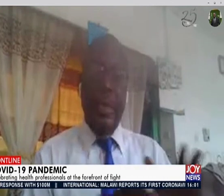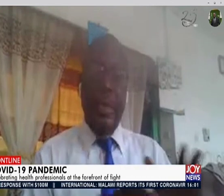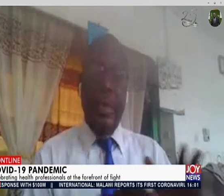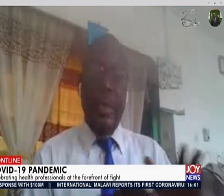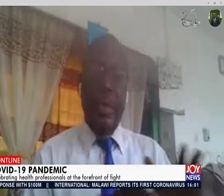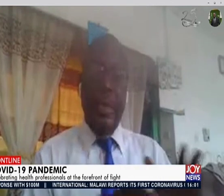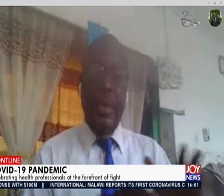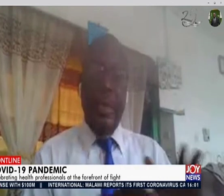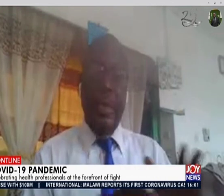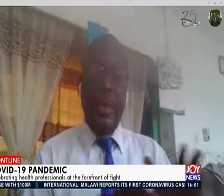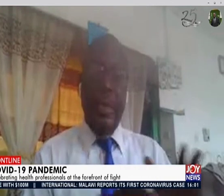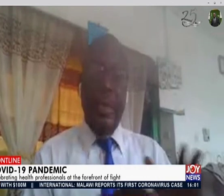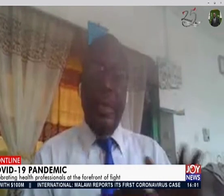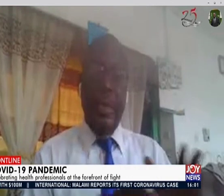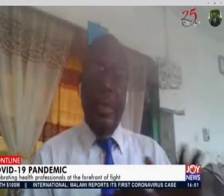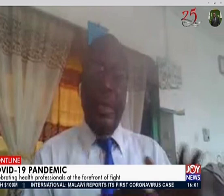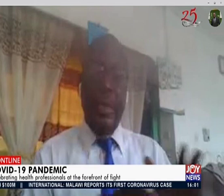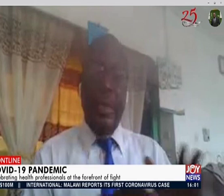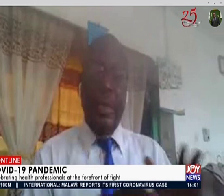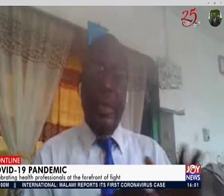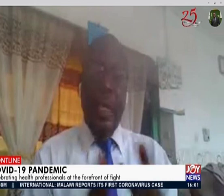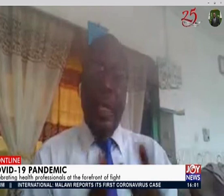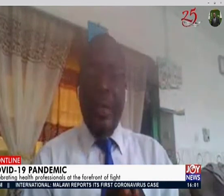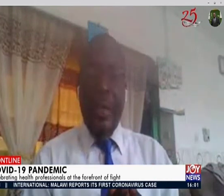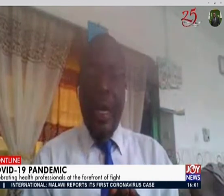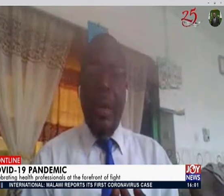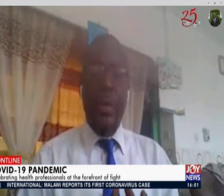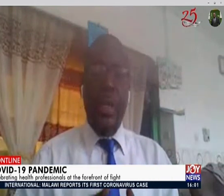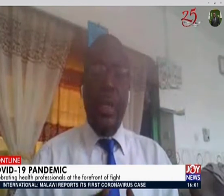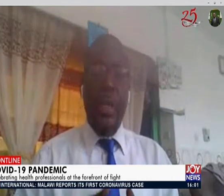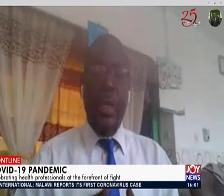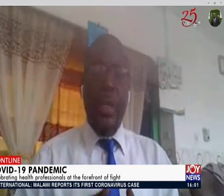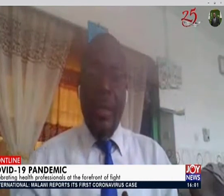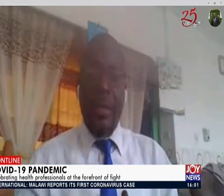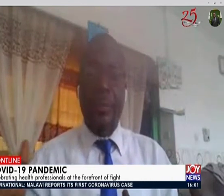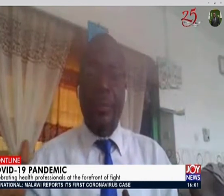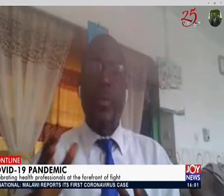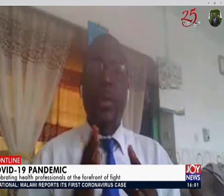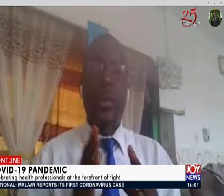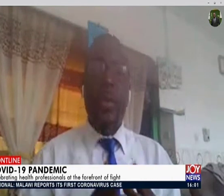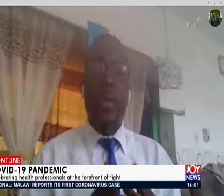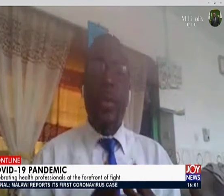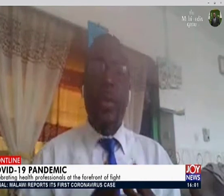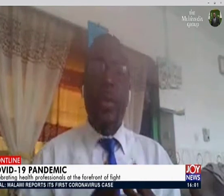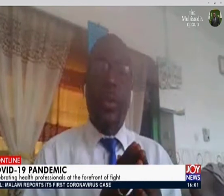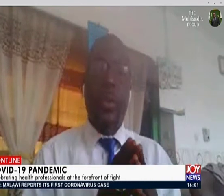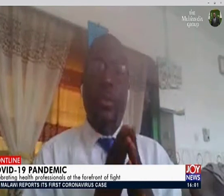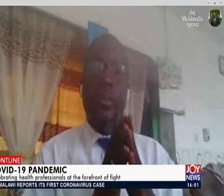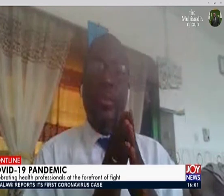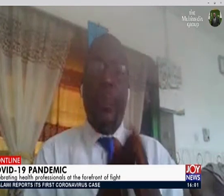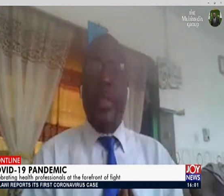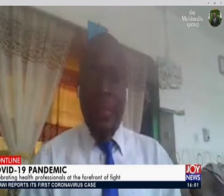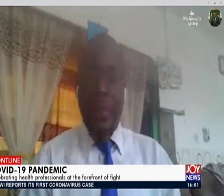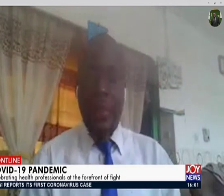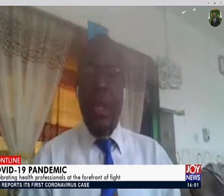anything could happen. You could test negative in the first time, but within the next 3 days, you could,